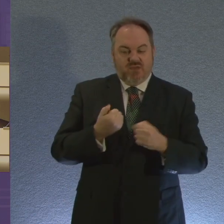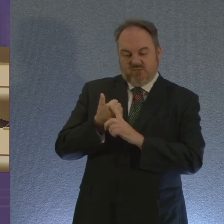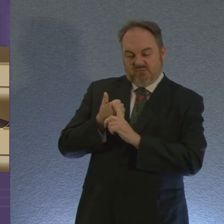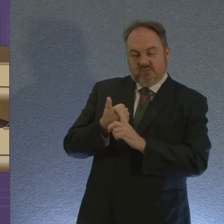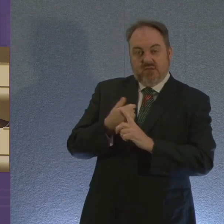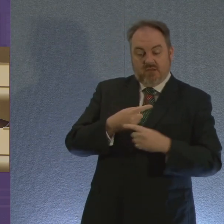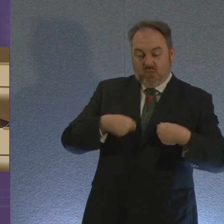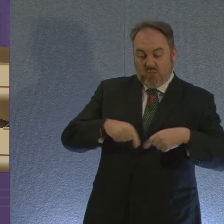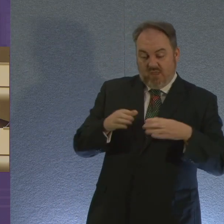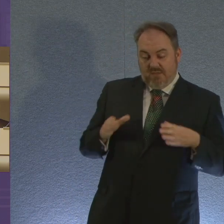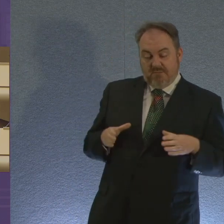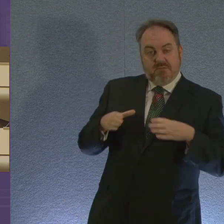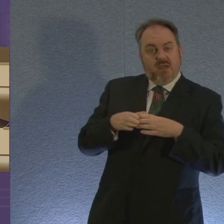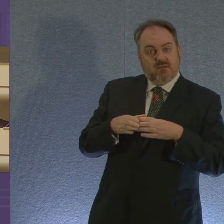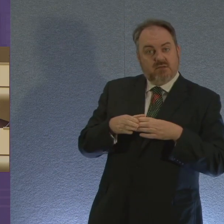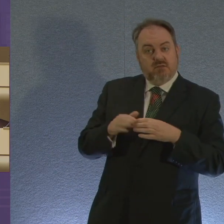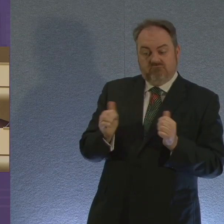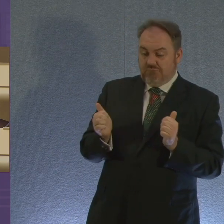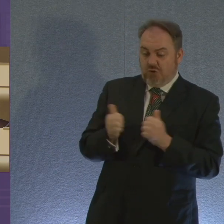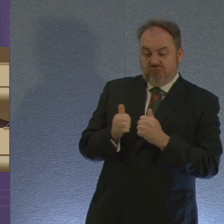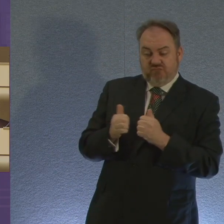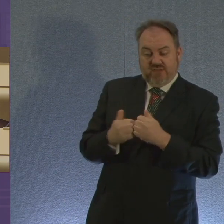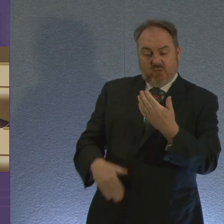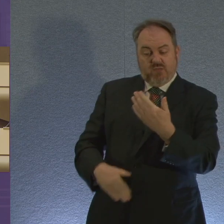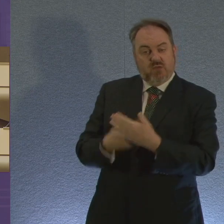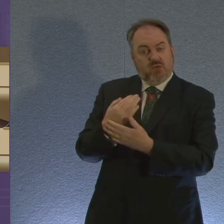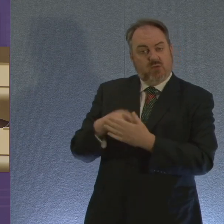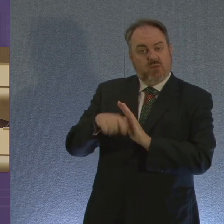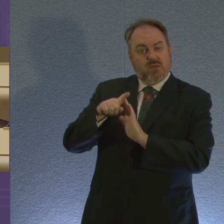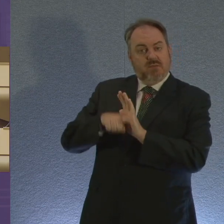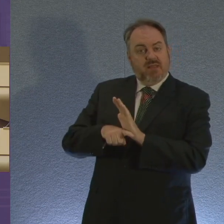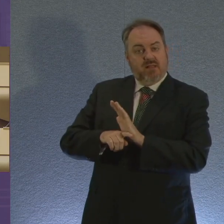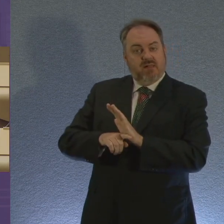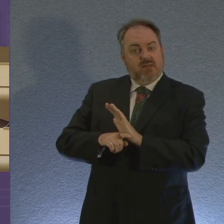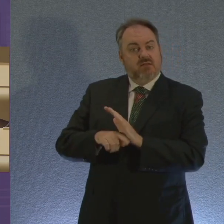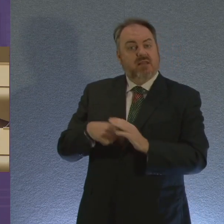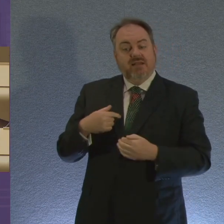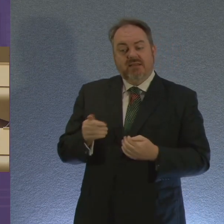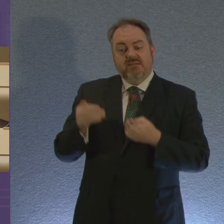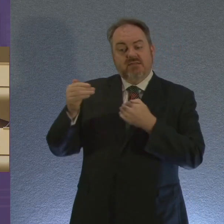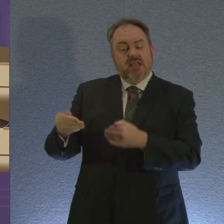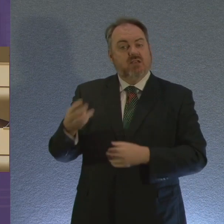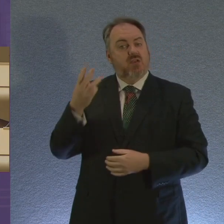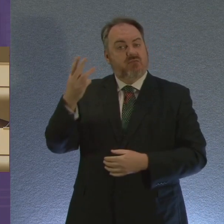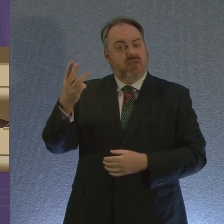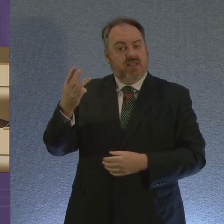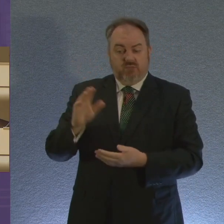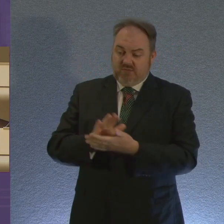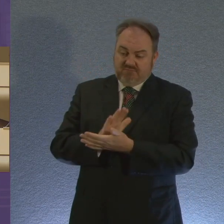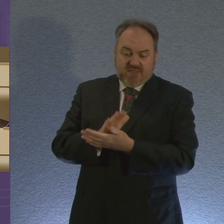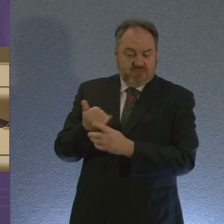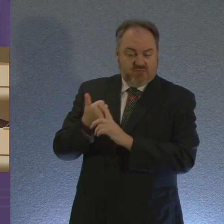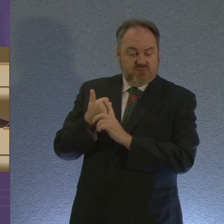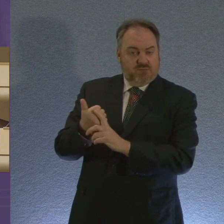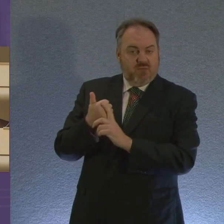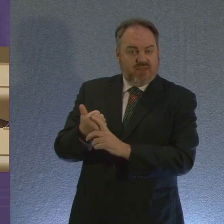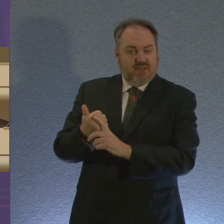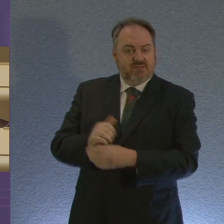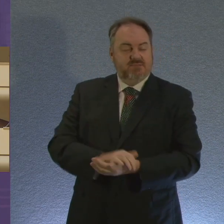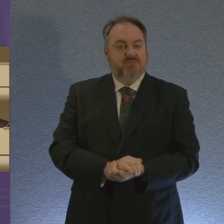the general principles of the bill and no doubt the concluding bill at stage 3. I'd like to touch on a number of